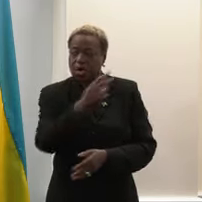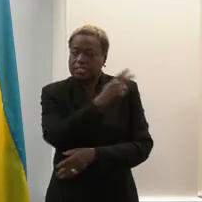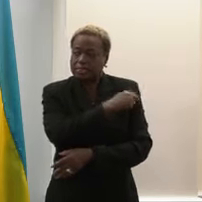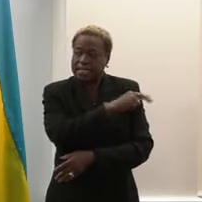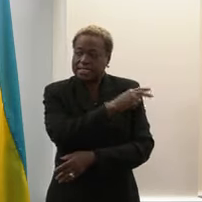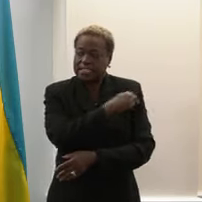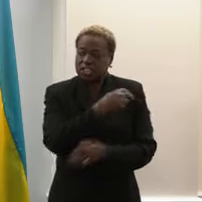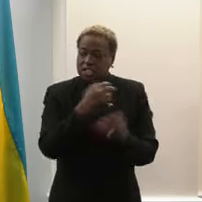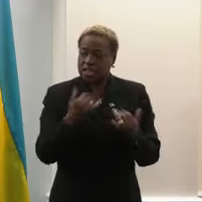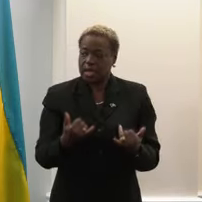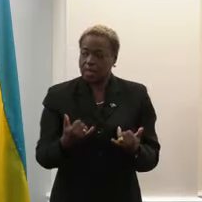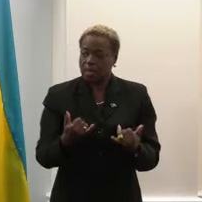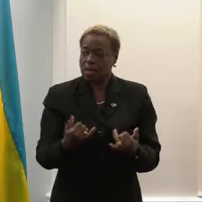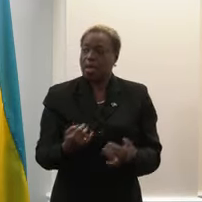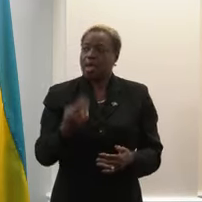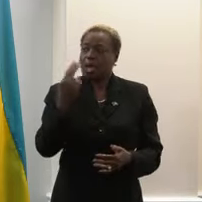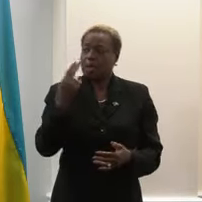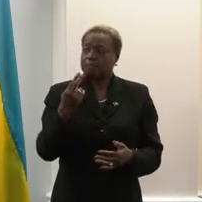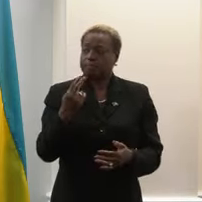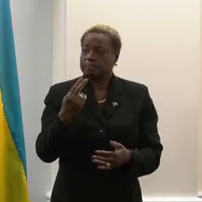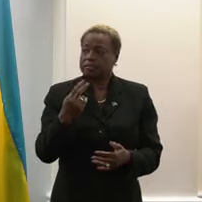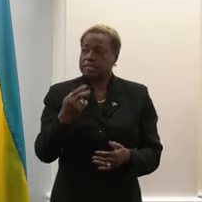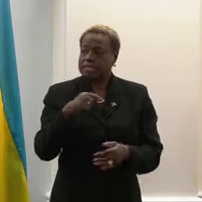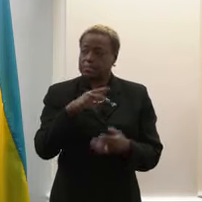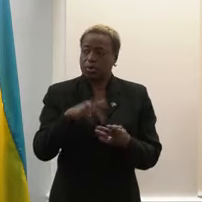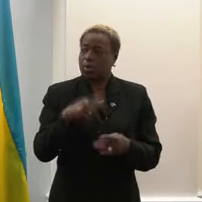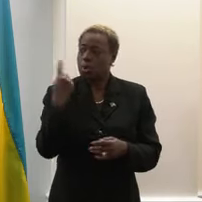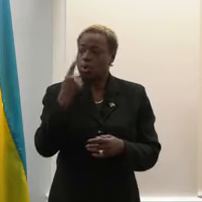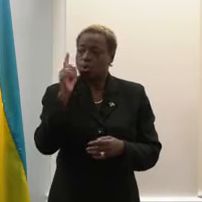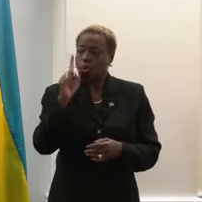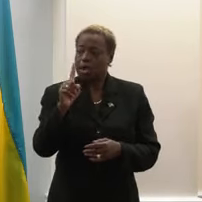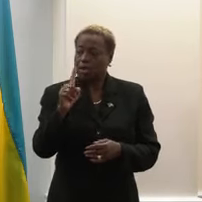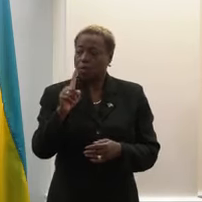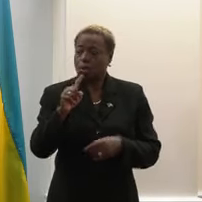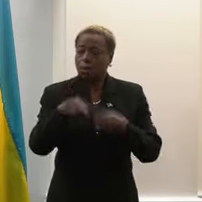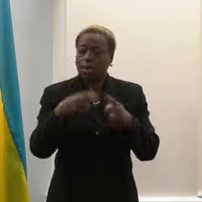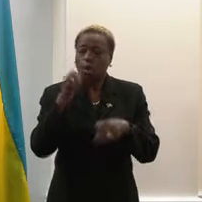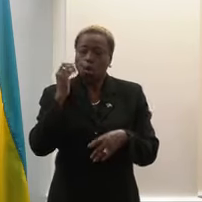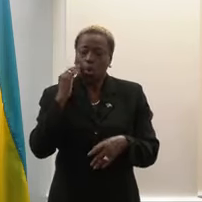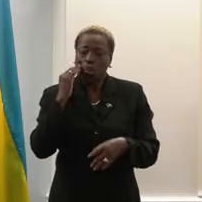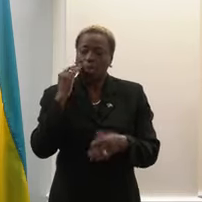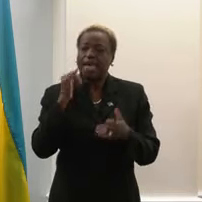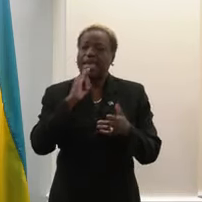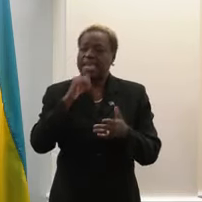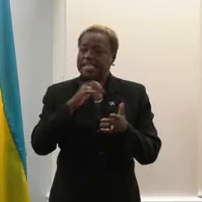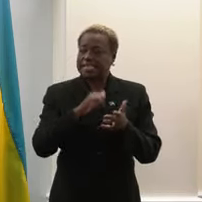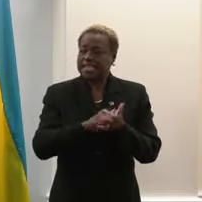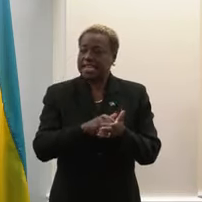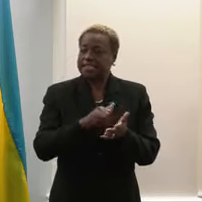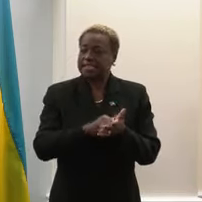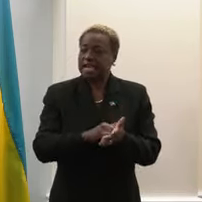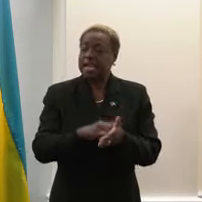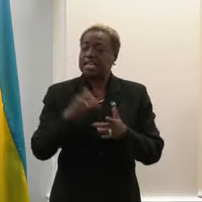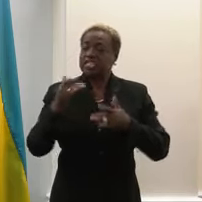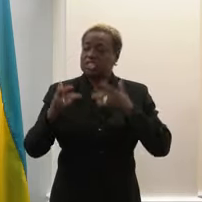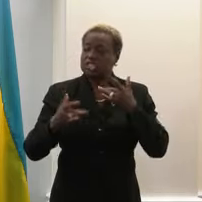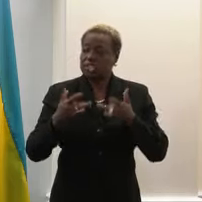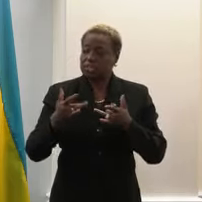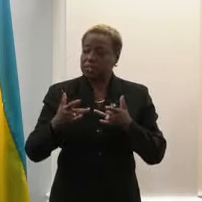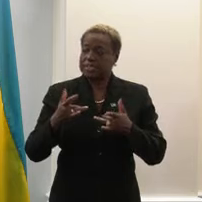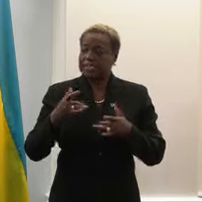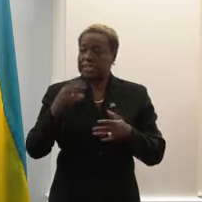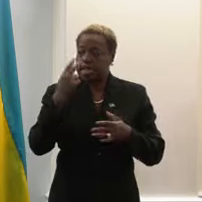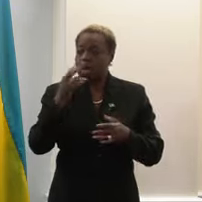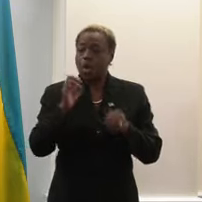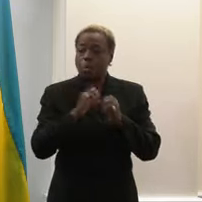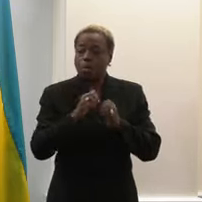now, up to this point, we've really only had one who has been discharged. Mm-hmm. Is that a concern that we may begin to see more individuals